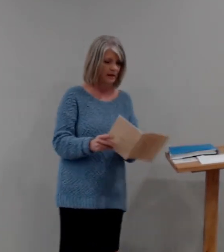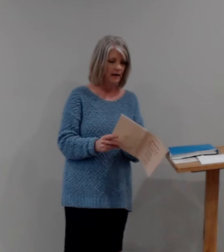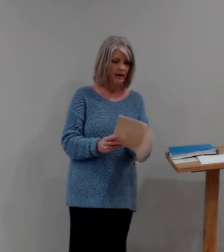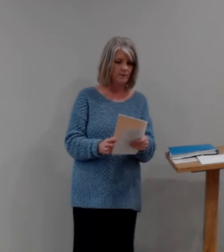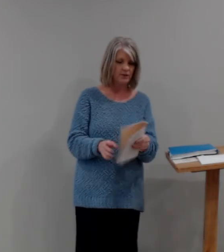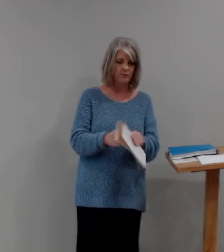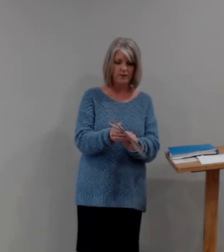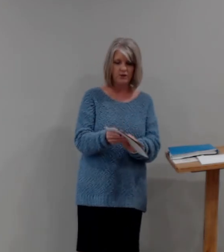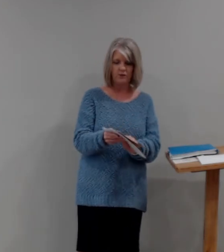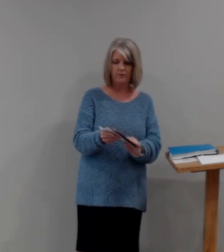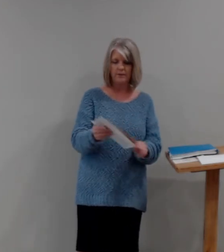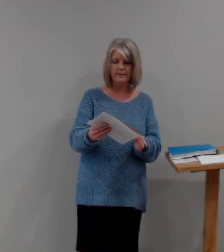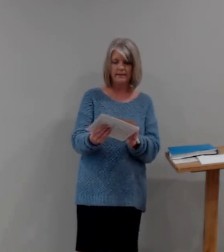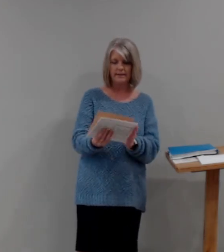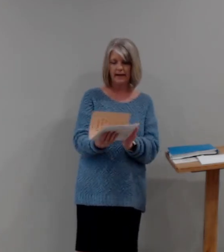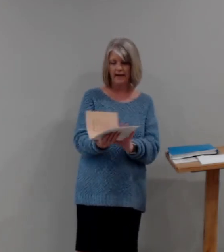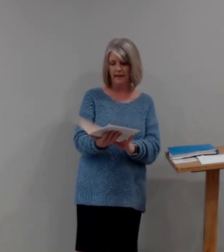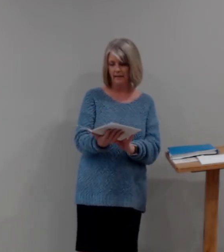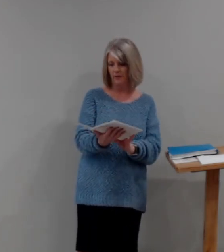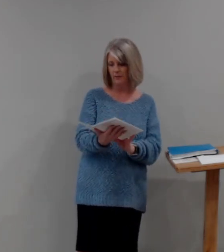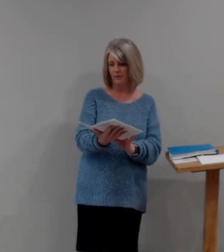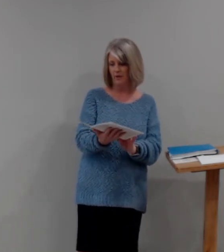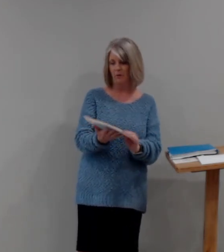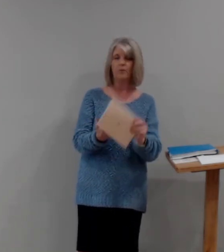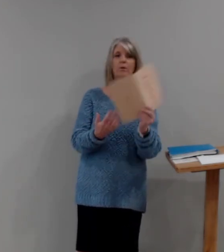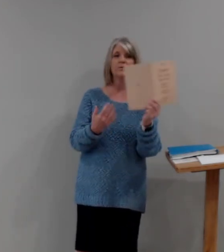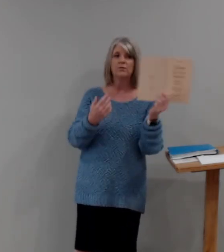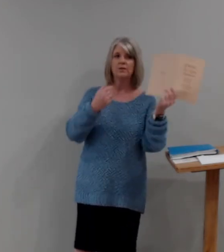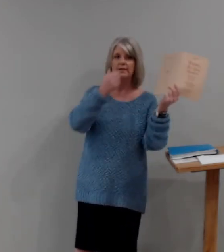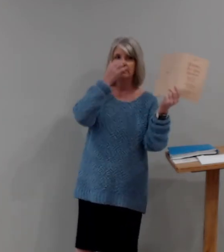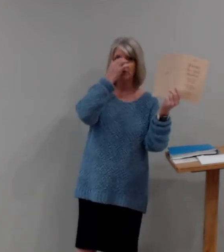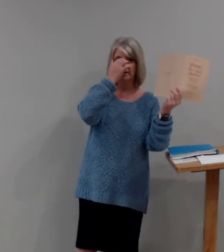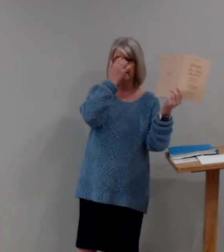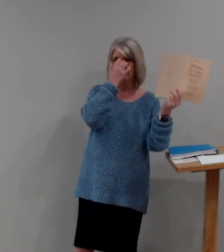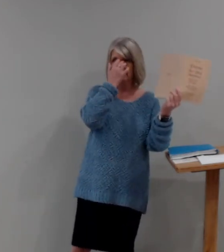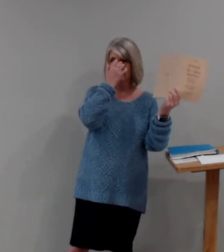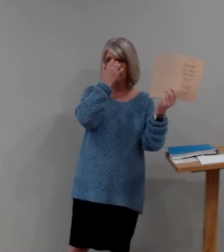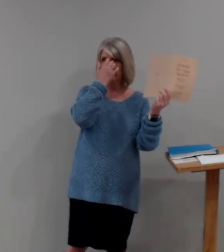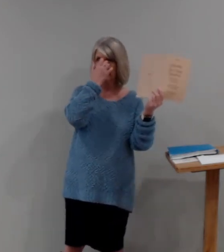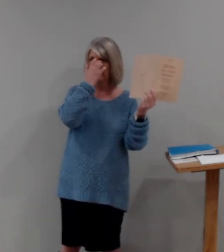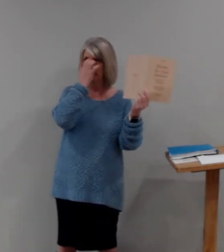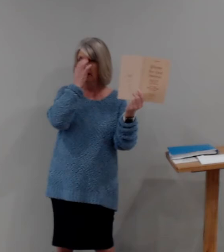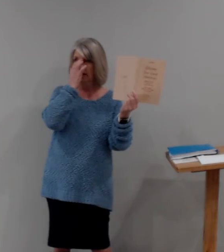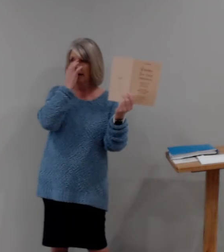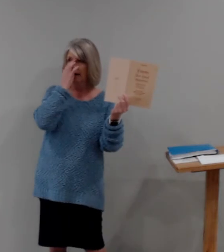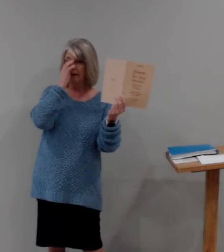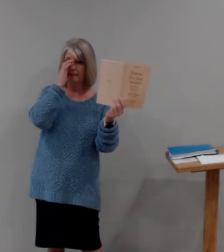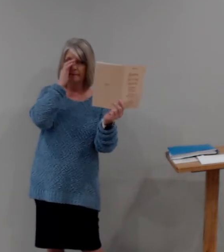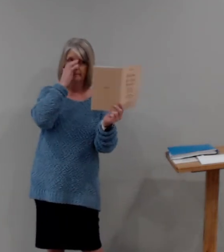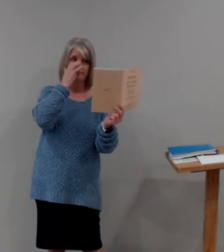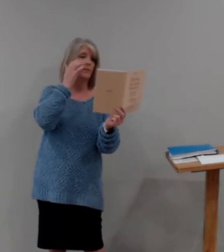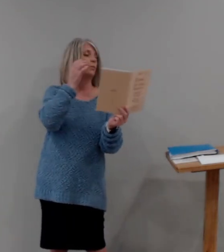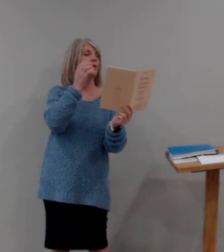I was going to read you, this is a little book called Poems for Deaf Ministries. Wanted to